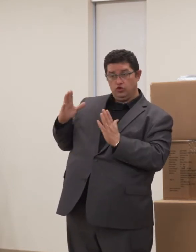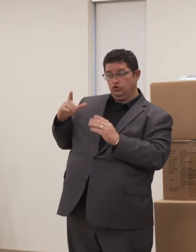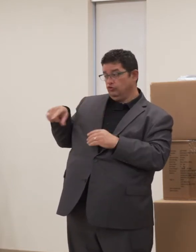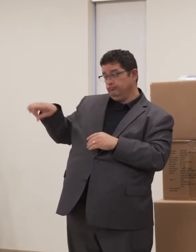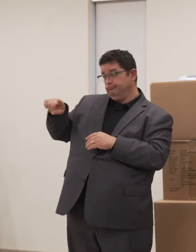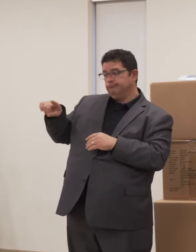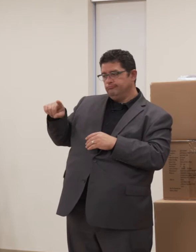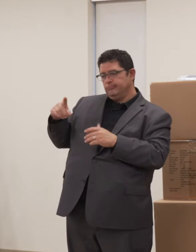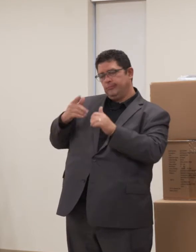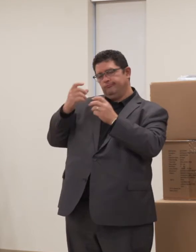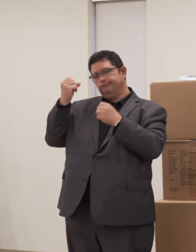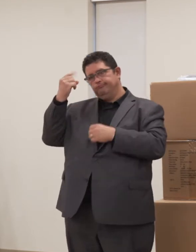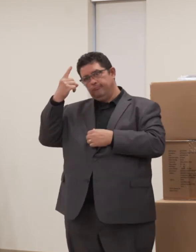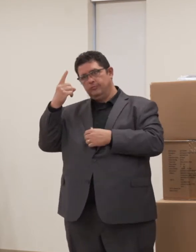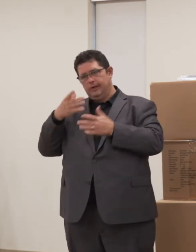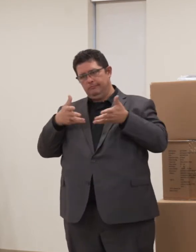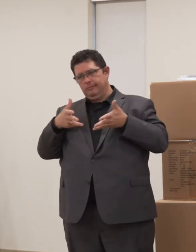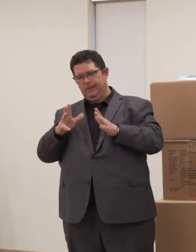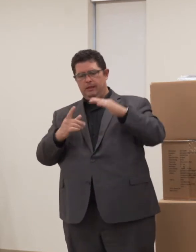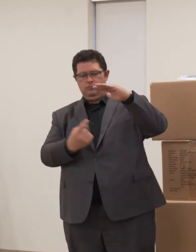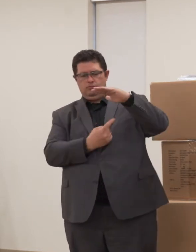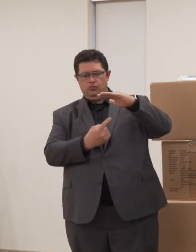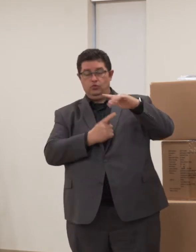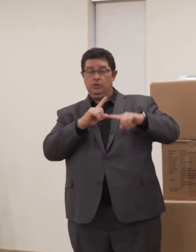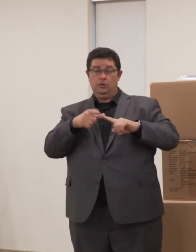whenever possible.